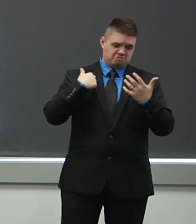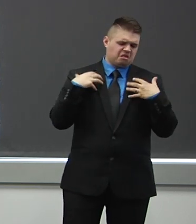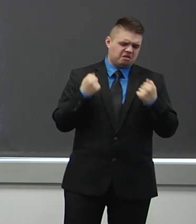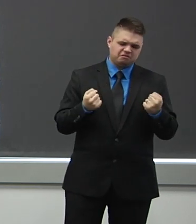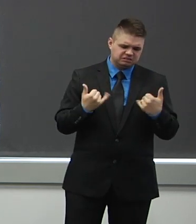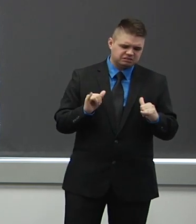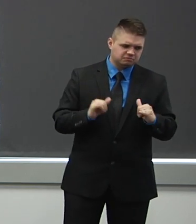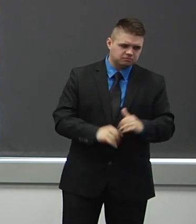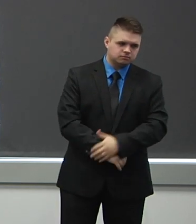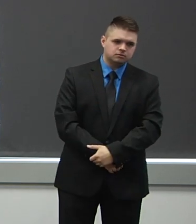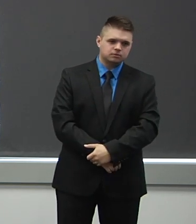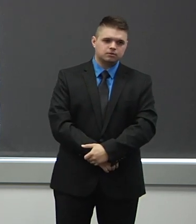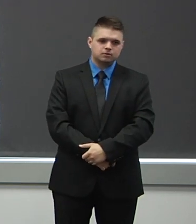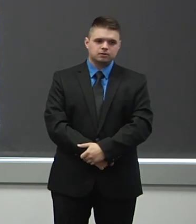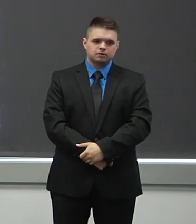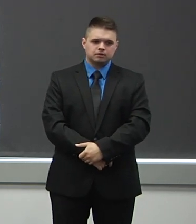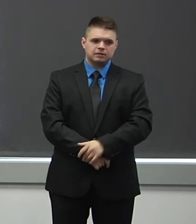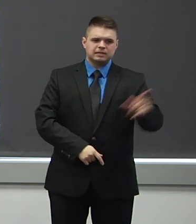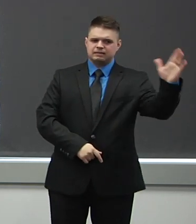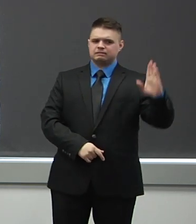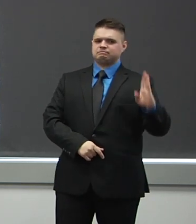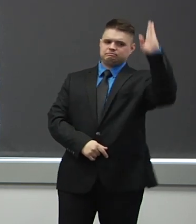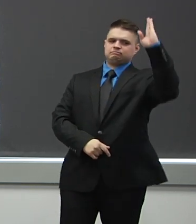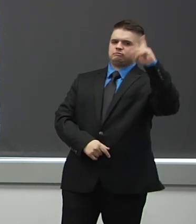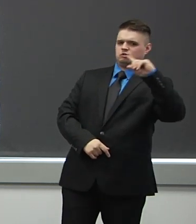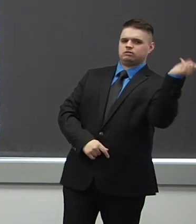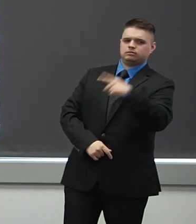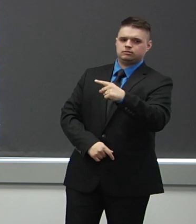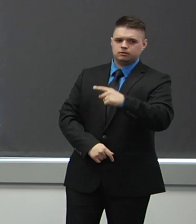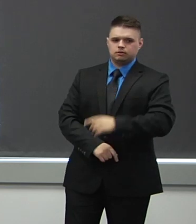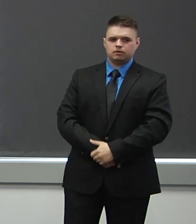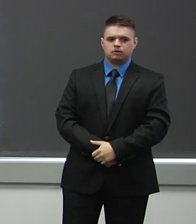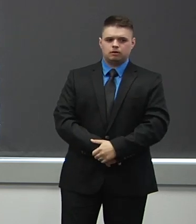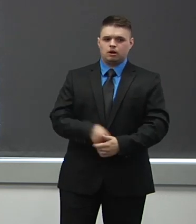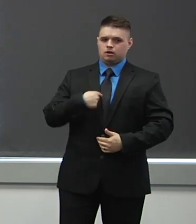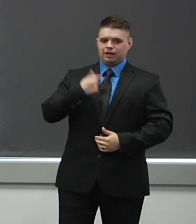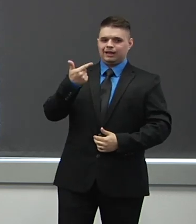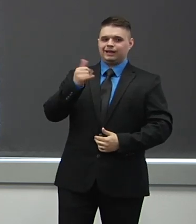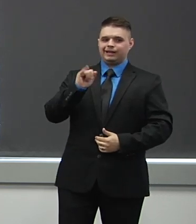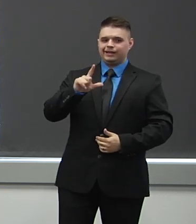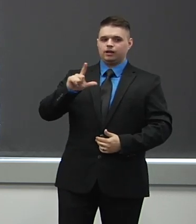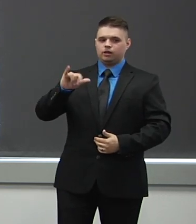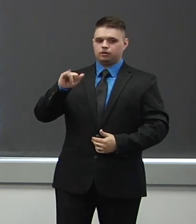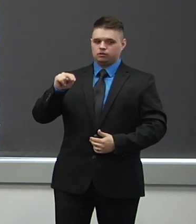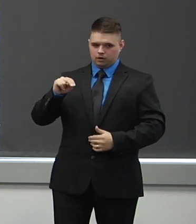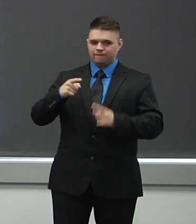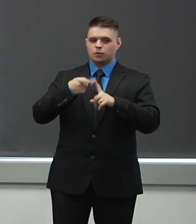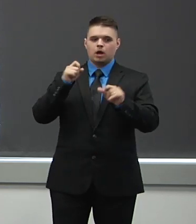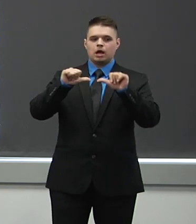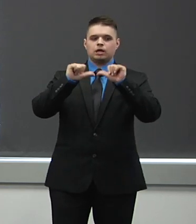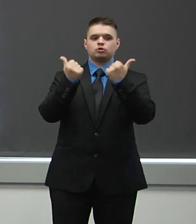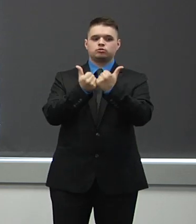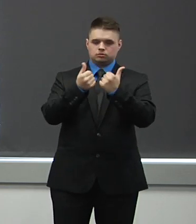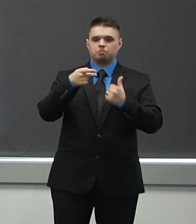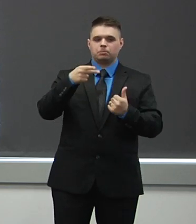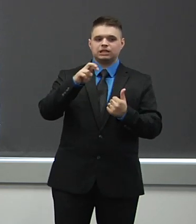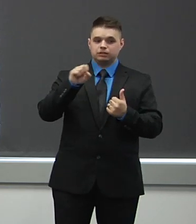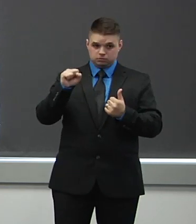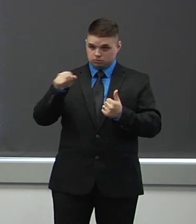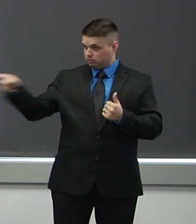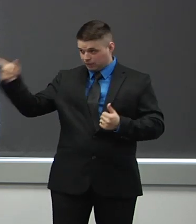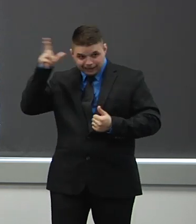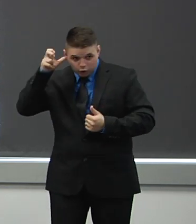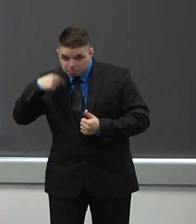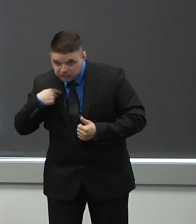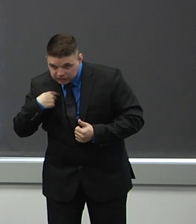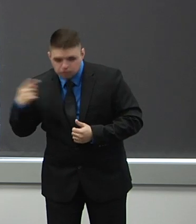Governor Brown, this is Gillian from Jillian. Governor Brown, this is Gillian from Associated Press. Can you hear me okay? Yes, I can. Okay,